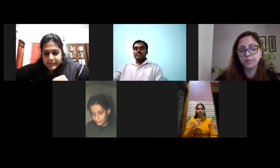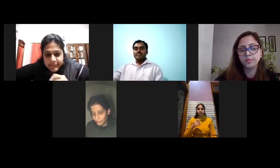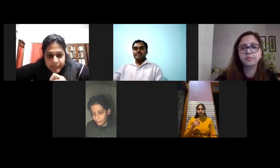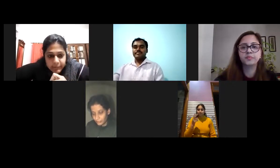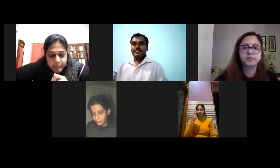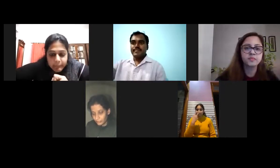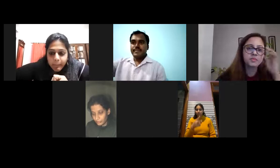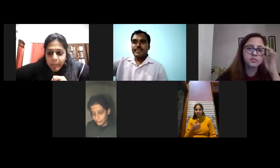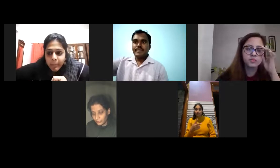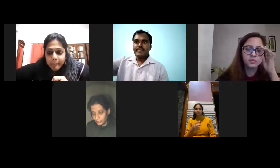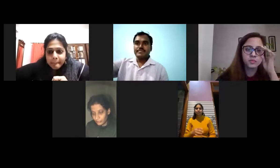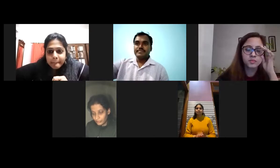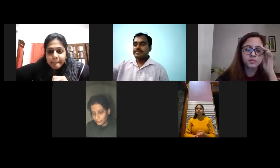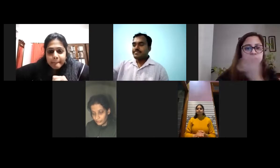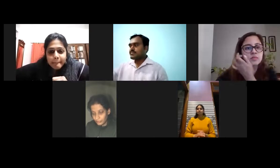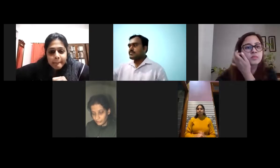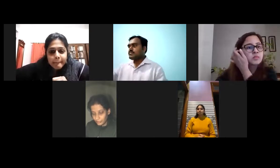at it.